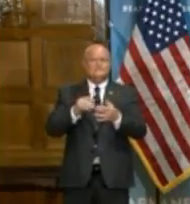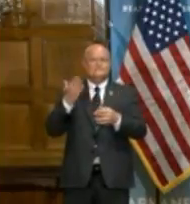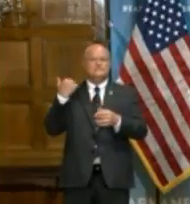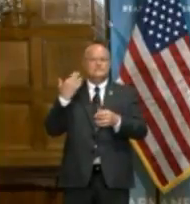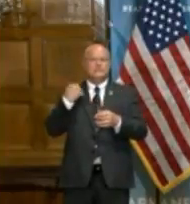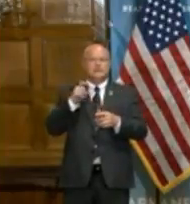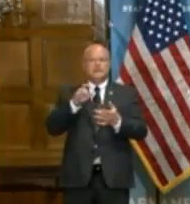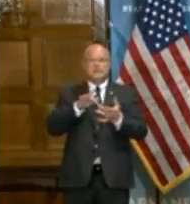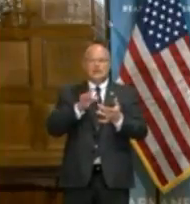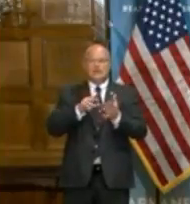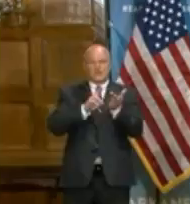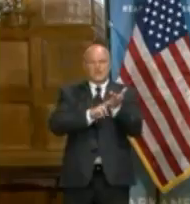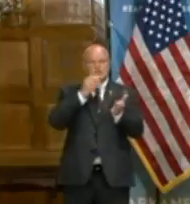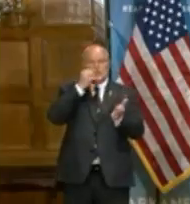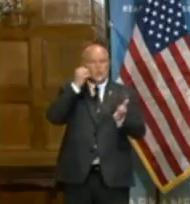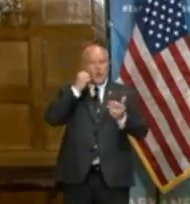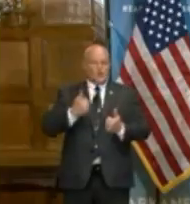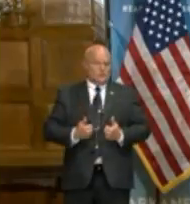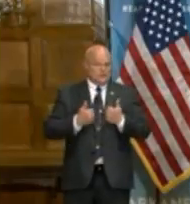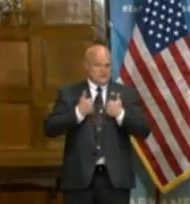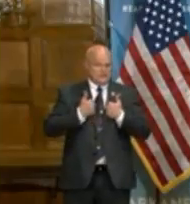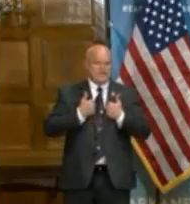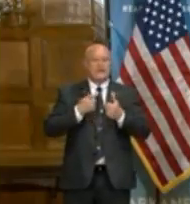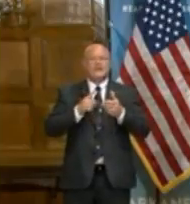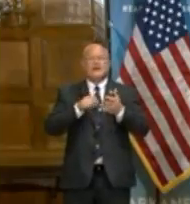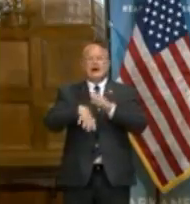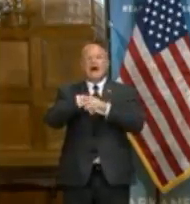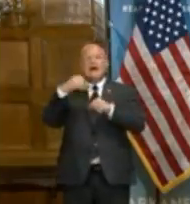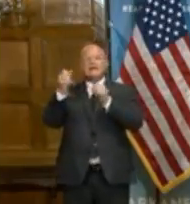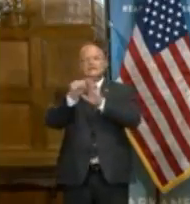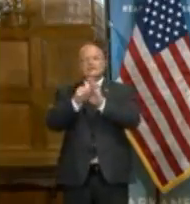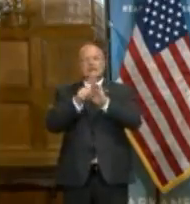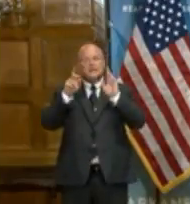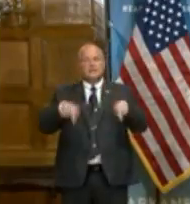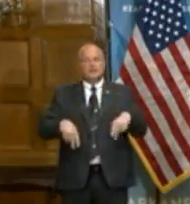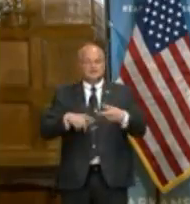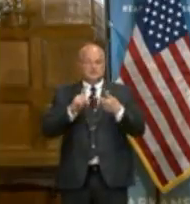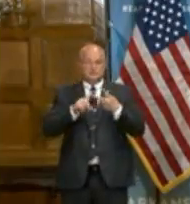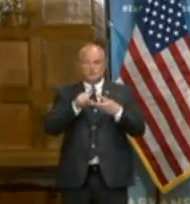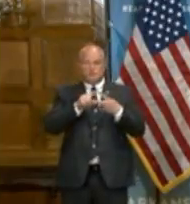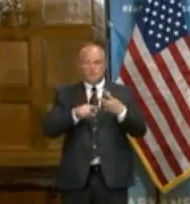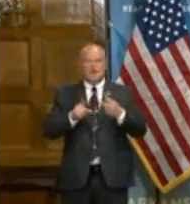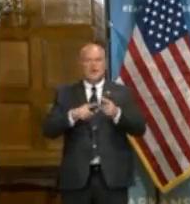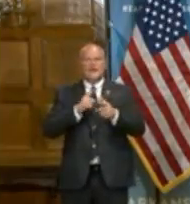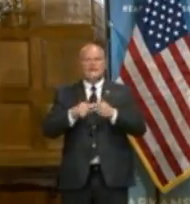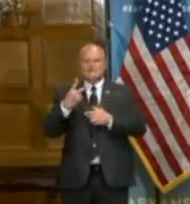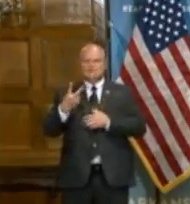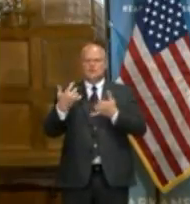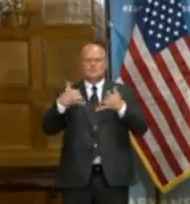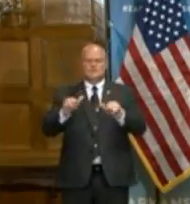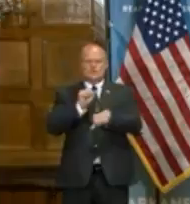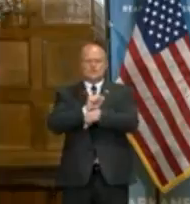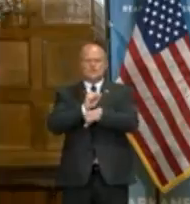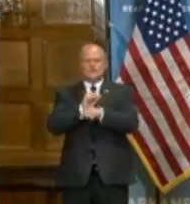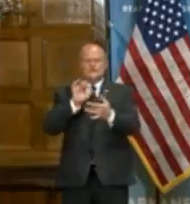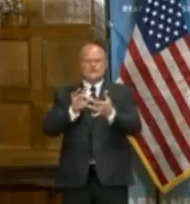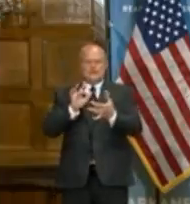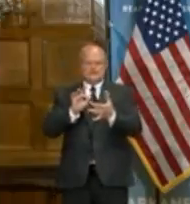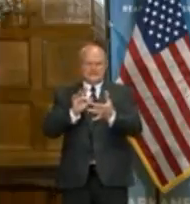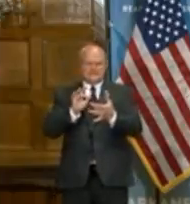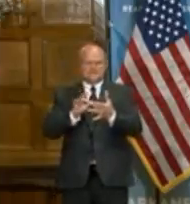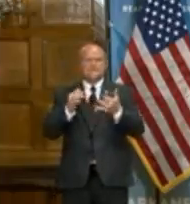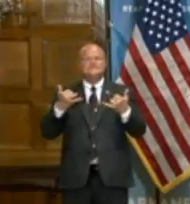exposed and need to contact. Nursing home resident, an out-of-state resident was 2, and then there's 2 of them still working to